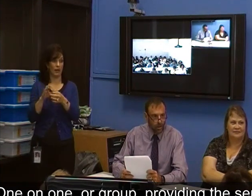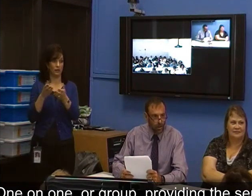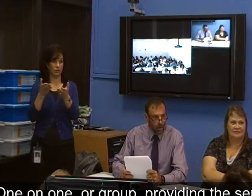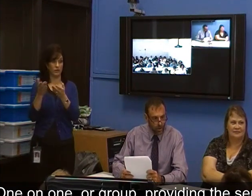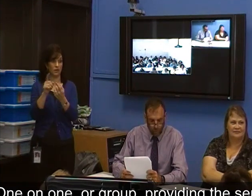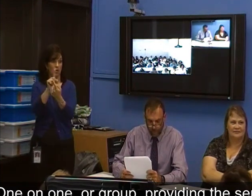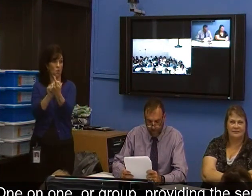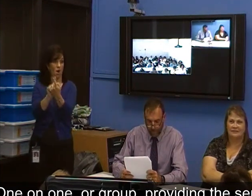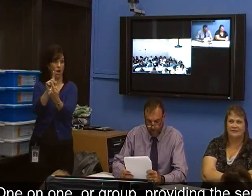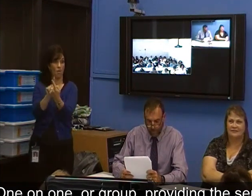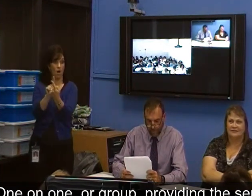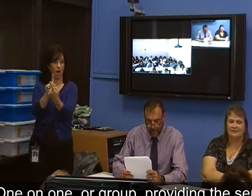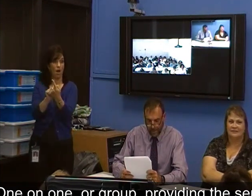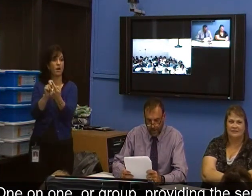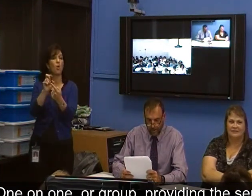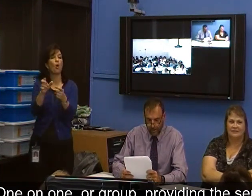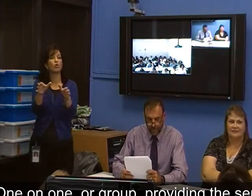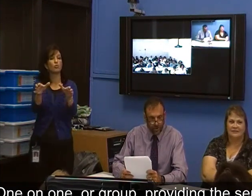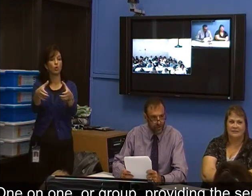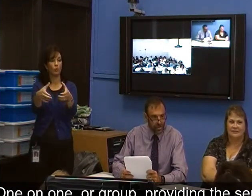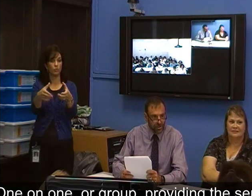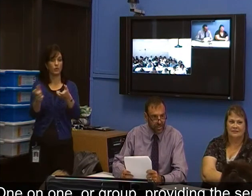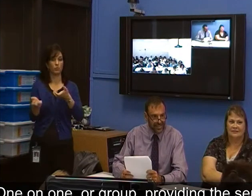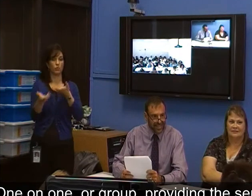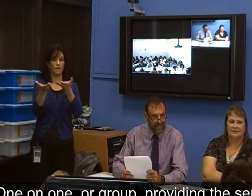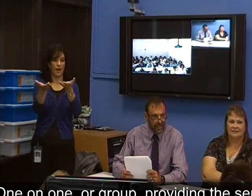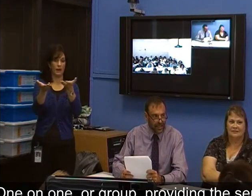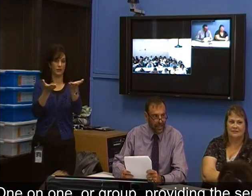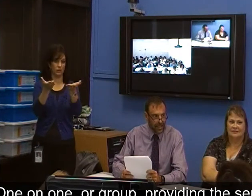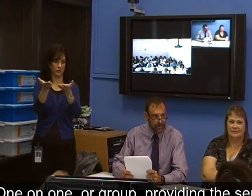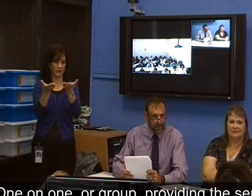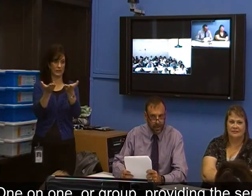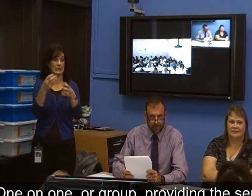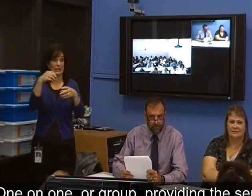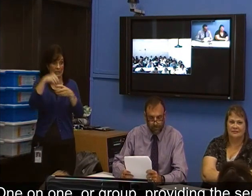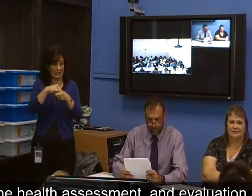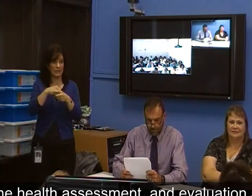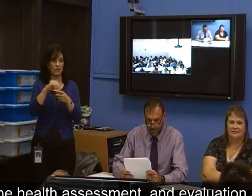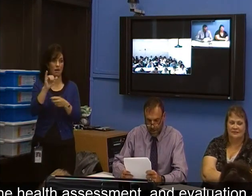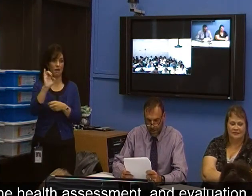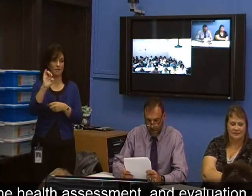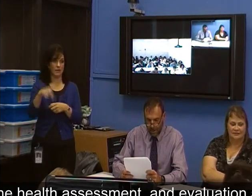One-on-one or group providing the services contained in an IEP.